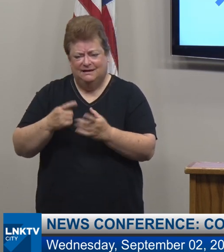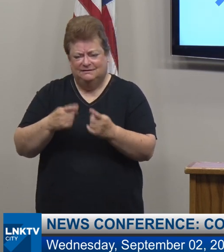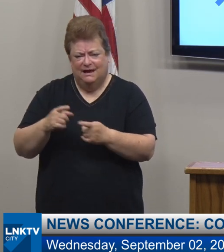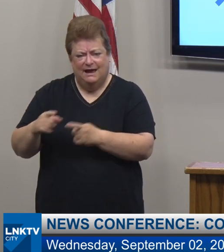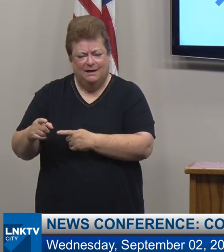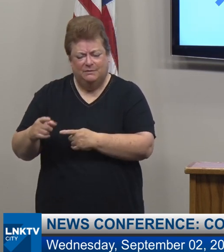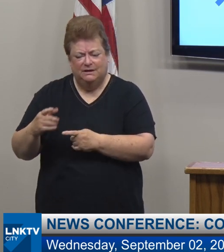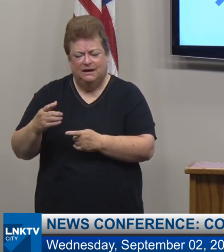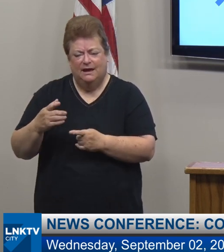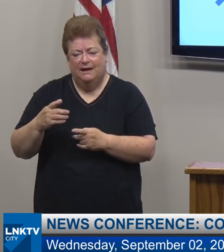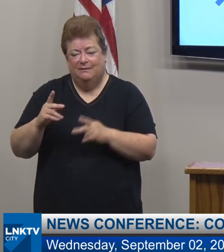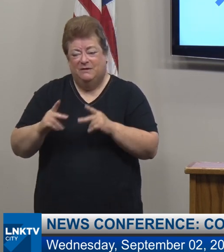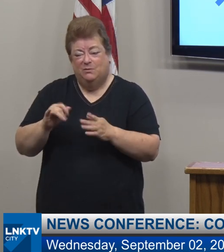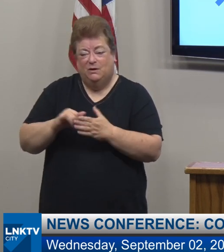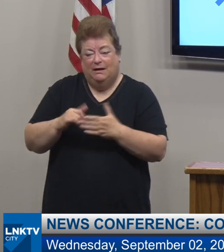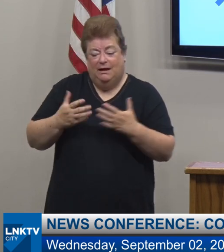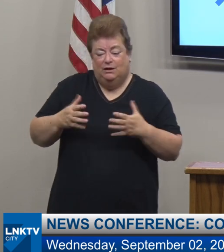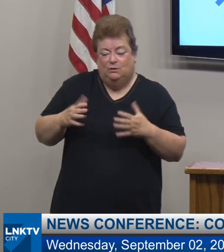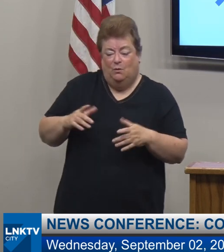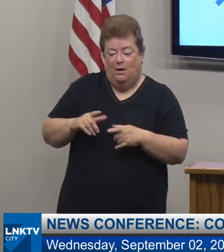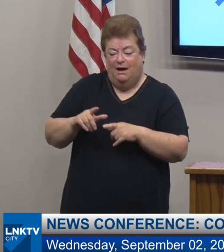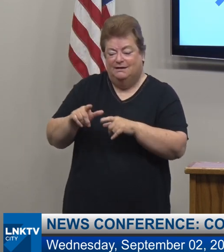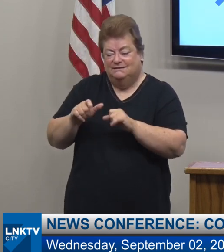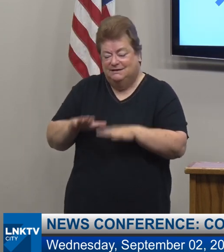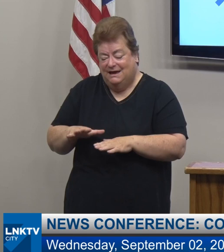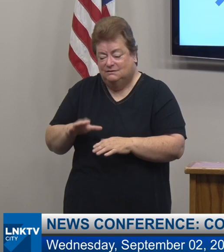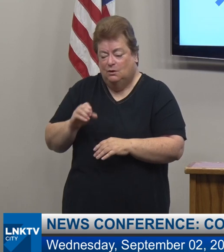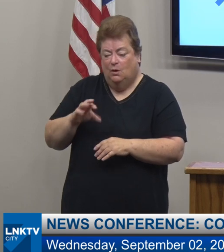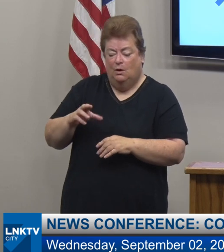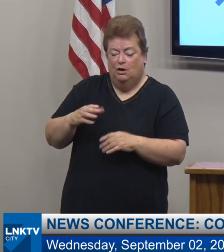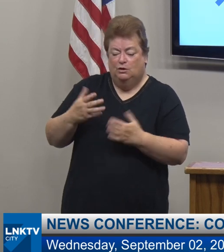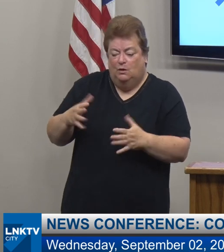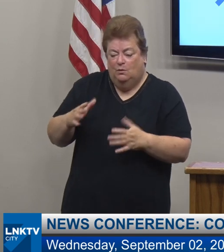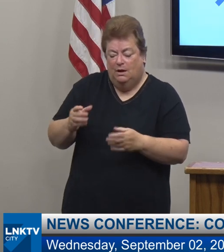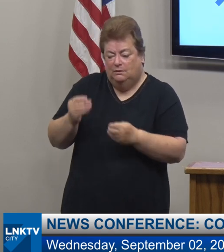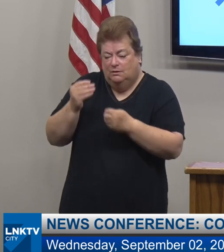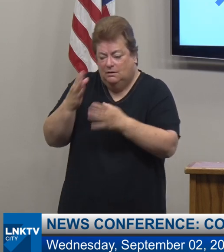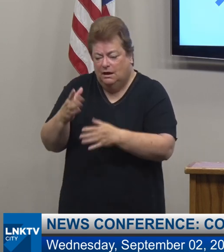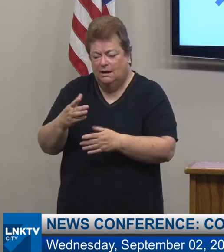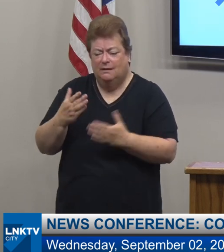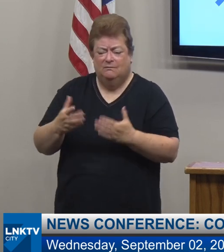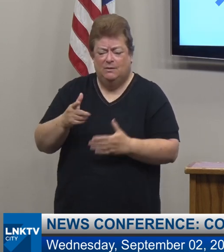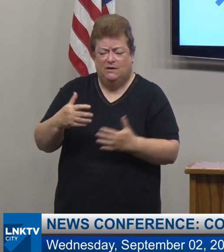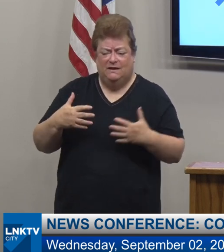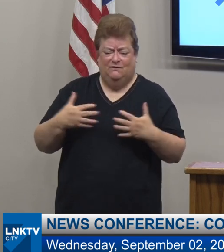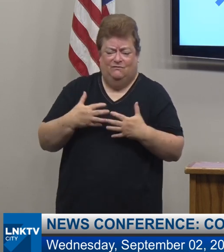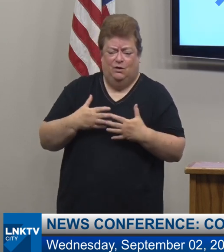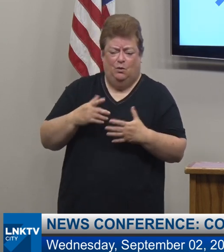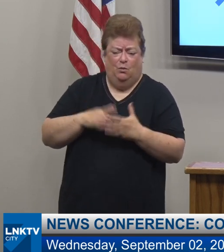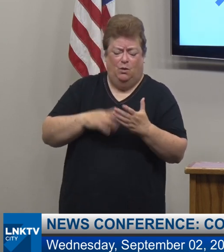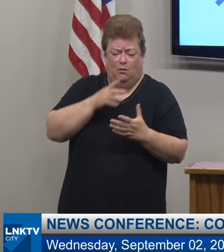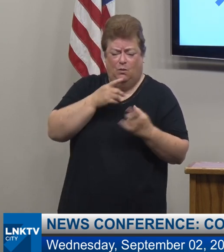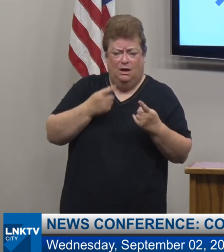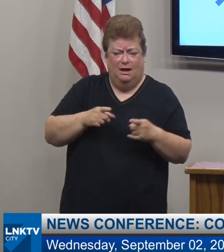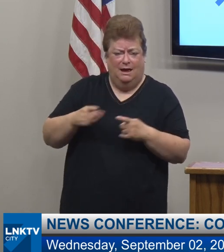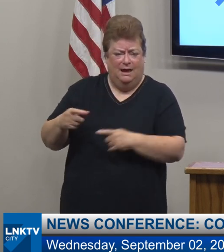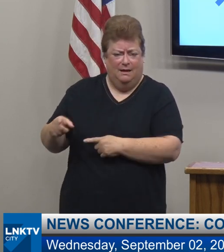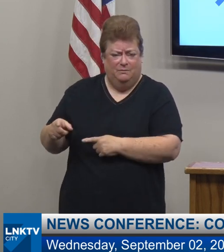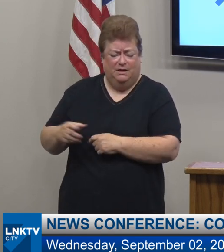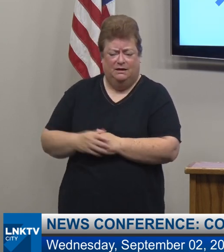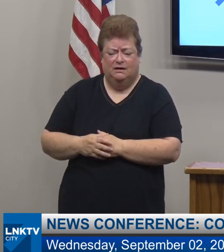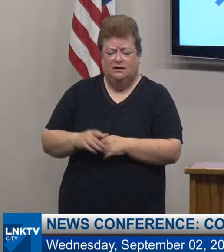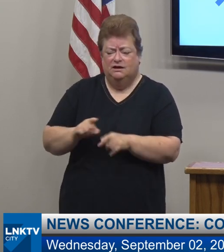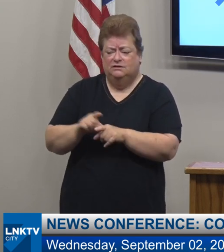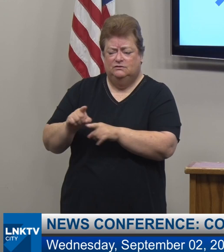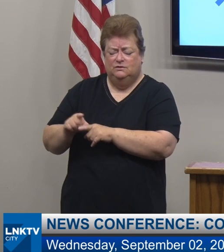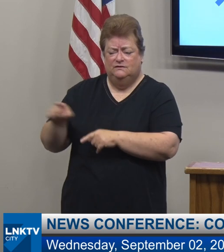people might be evasive or not want to get a test because they're fearful of what might happen. And so just as the